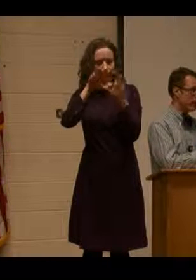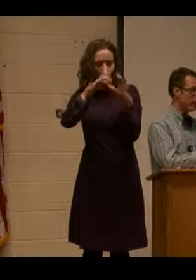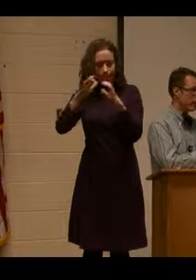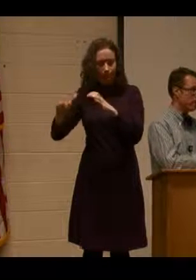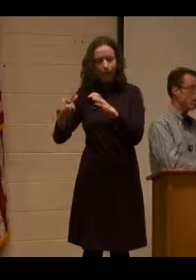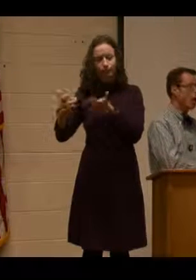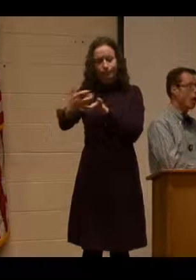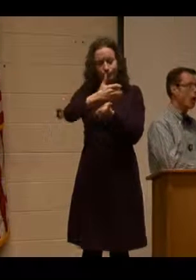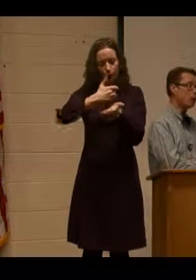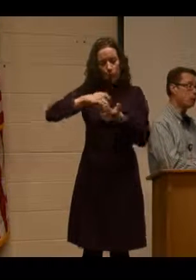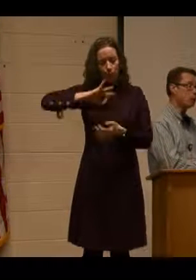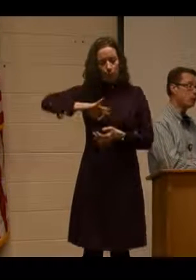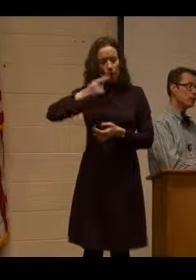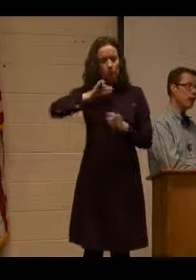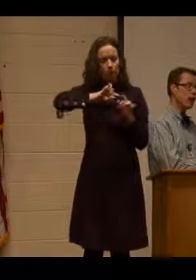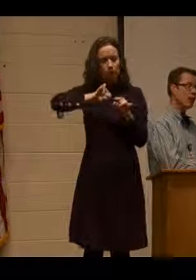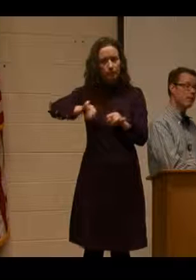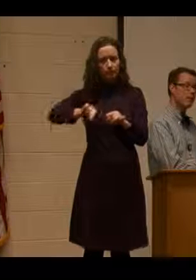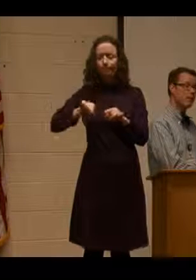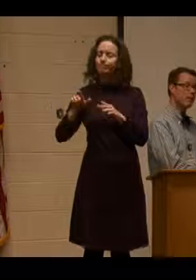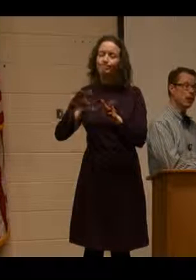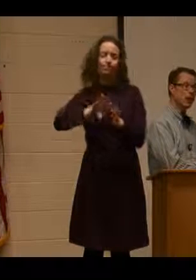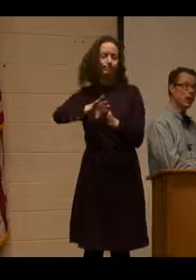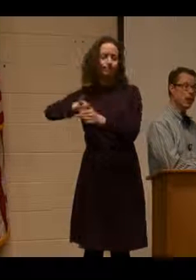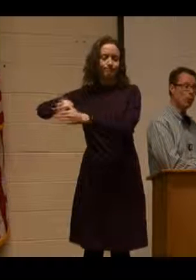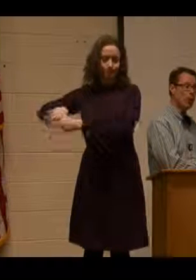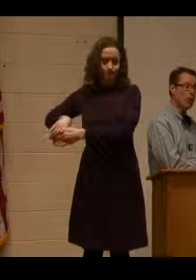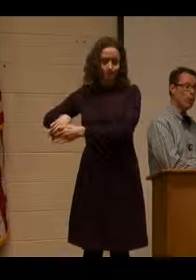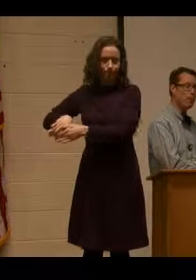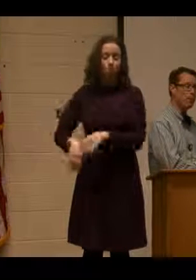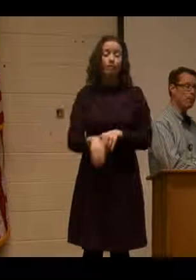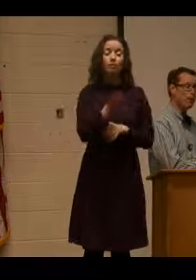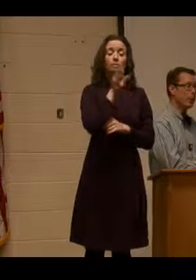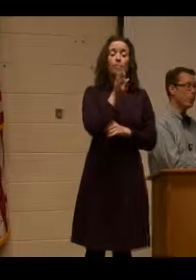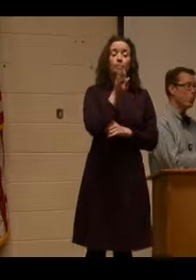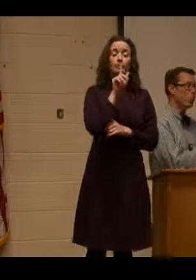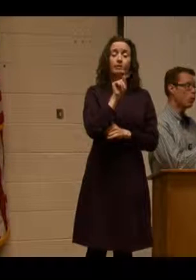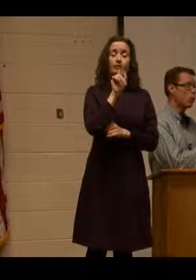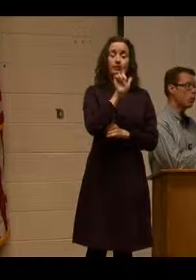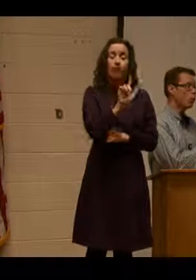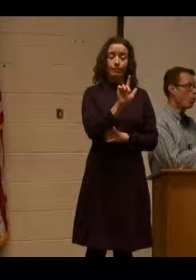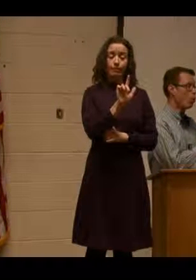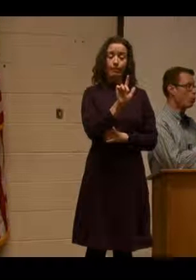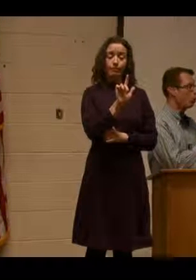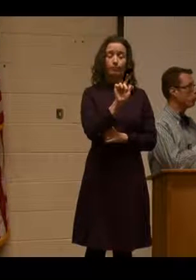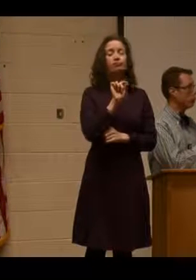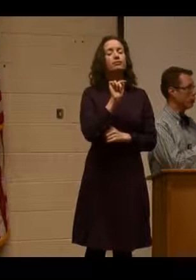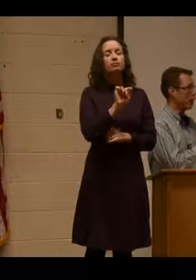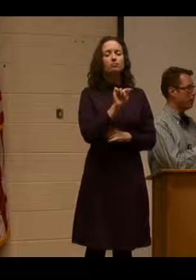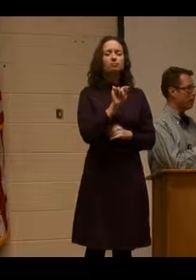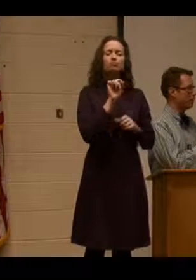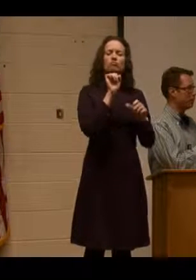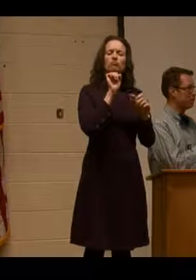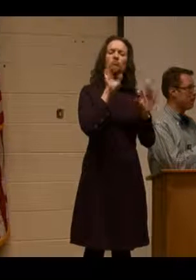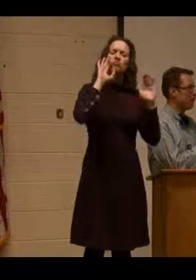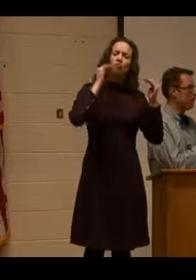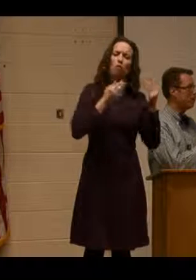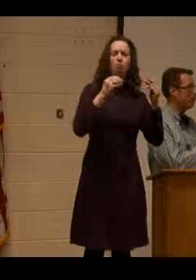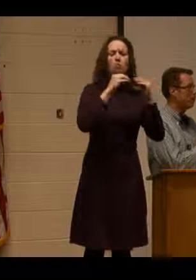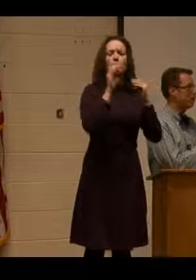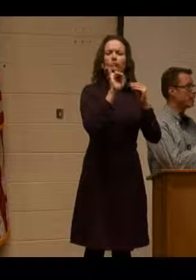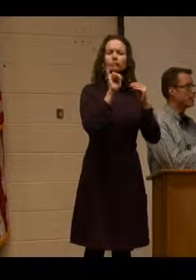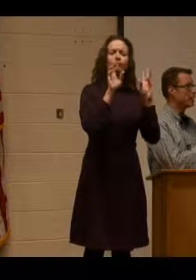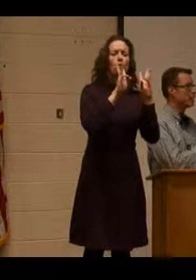to Life program works more with workshops and